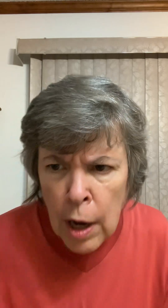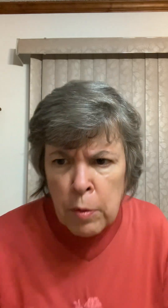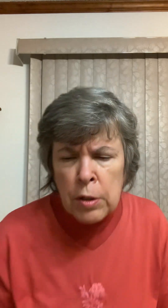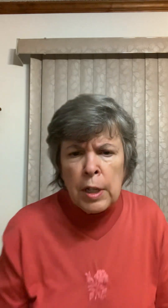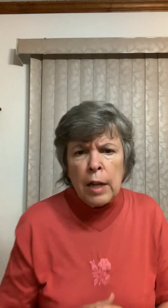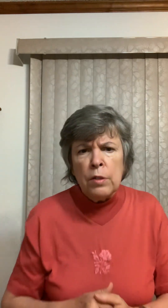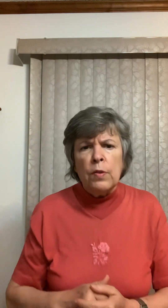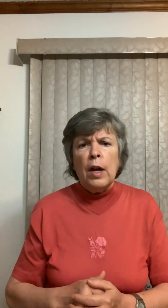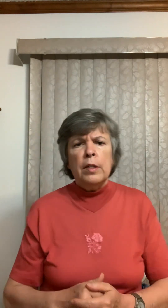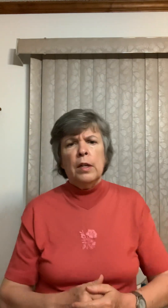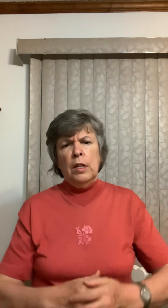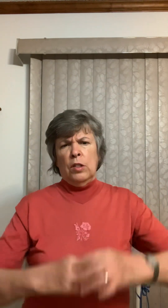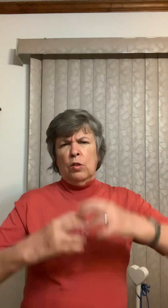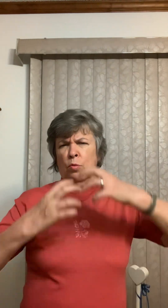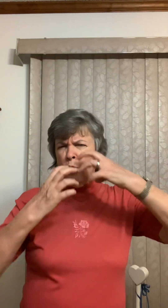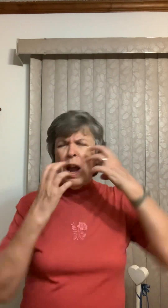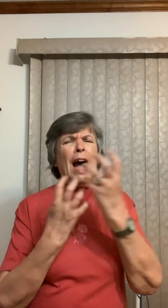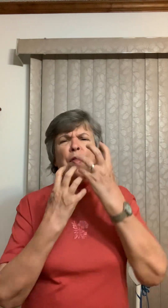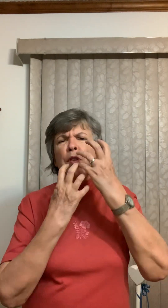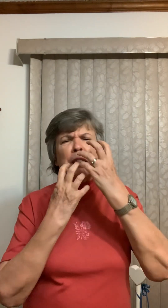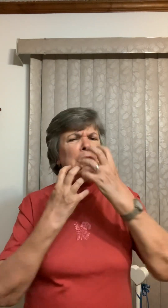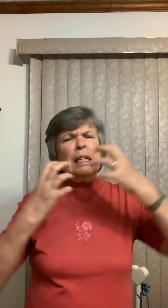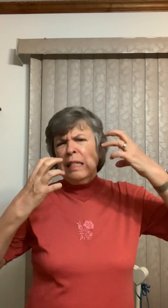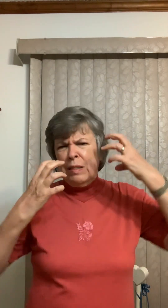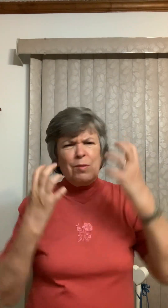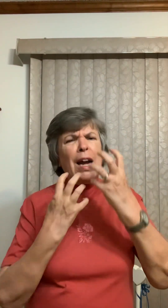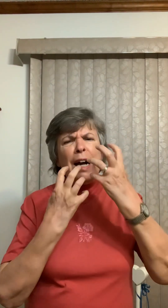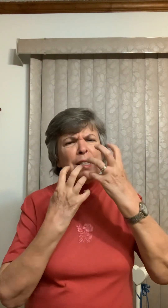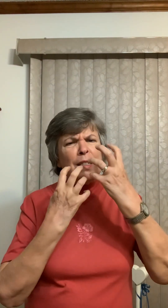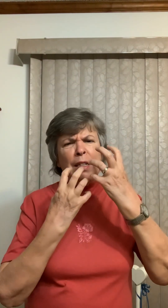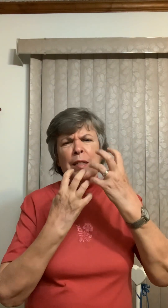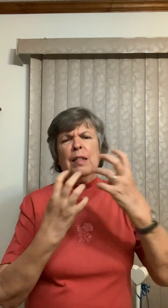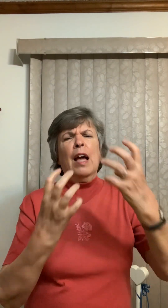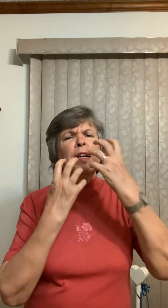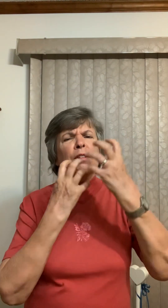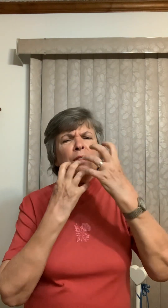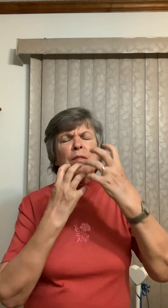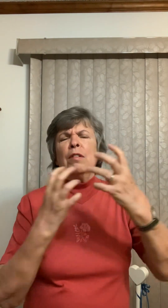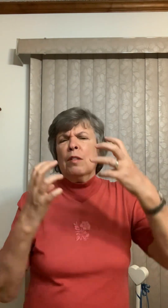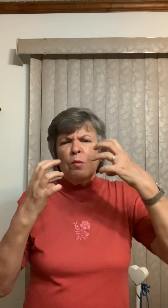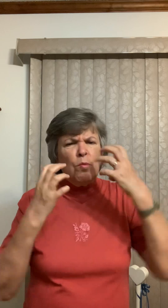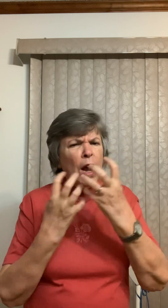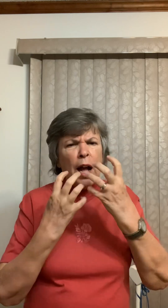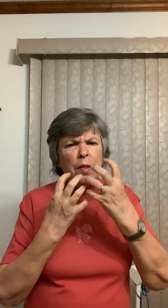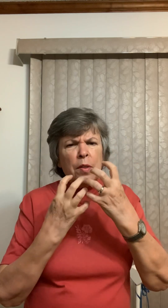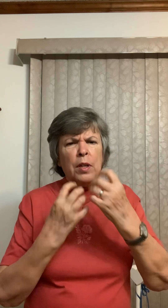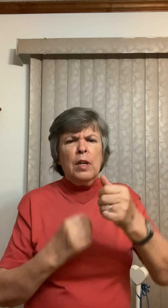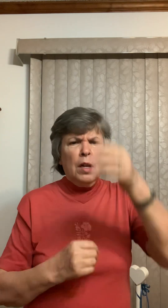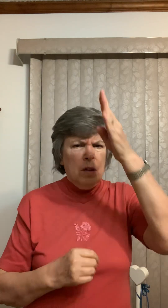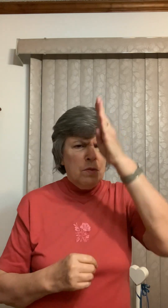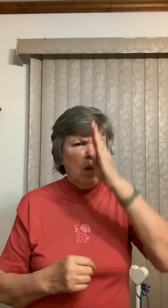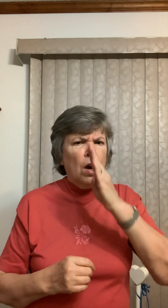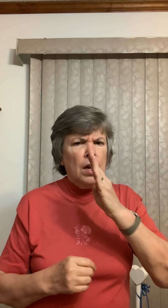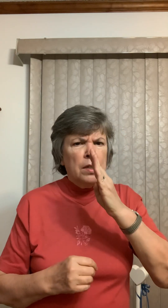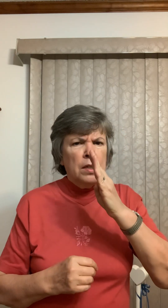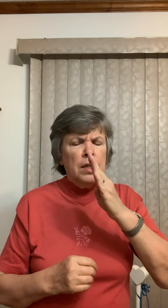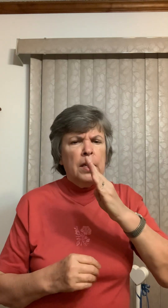was satisfied. So wrath, anger, wrath of God. And this